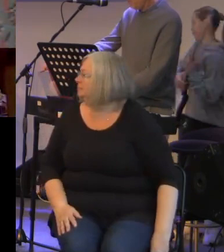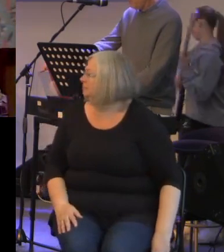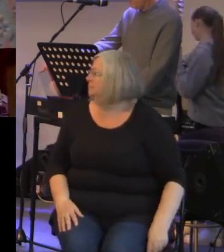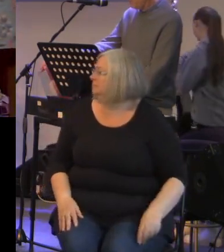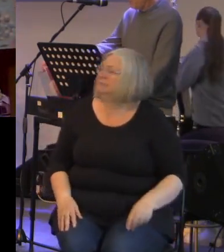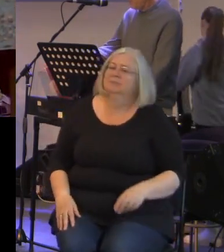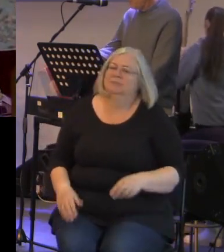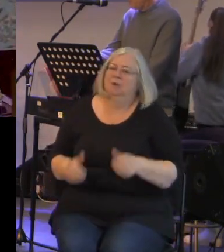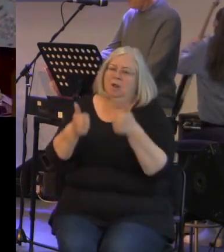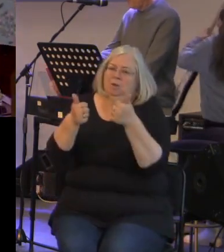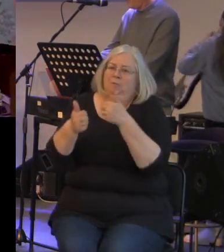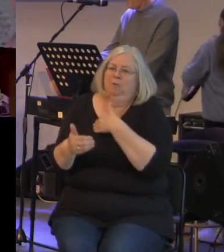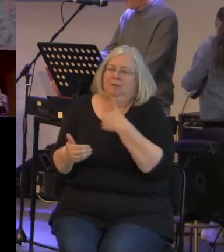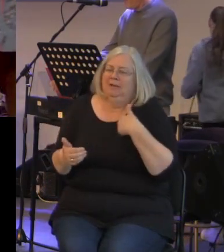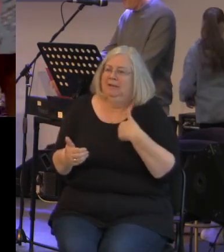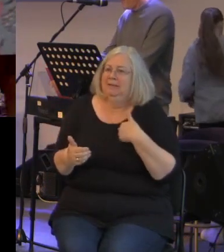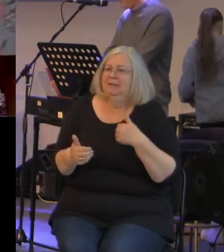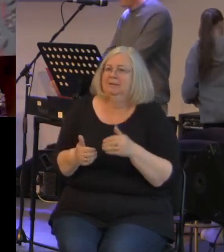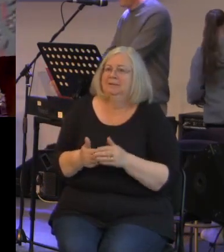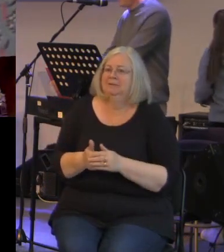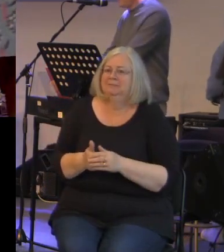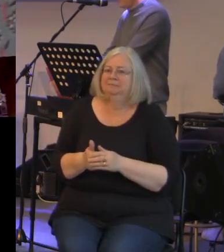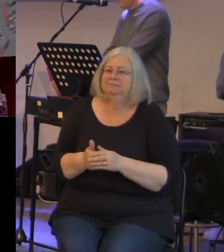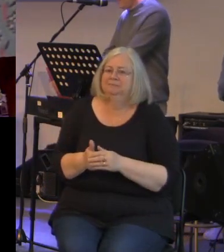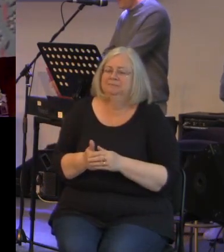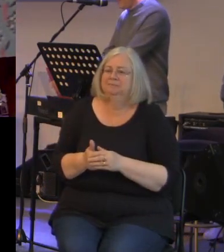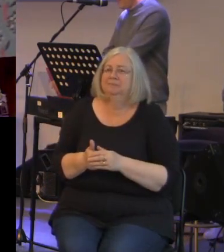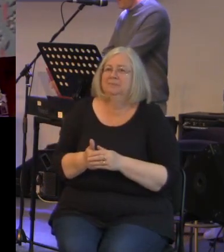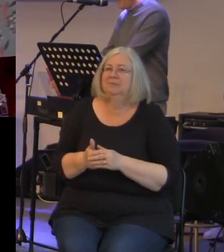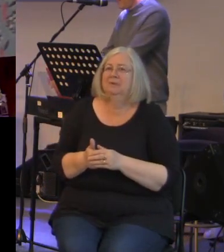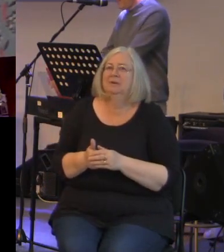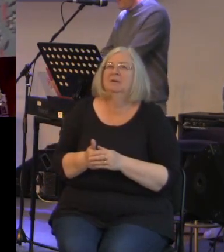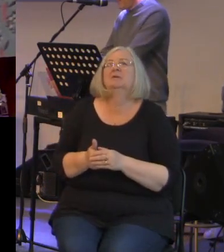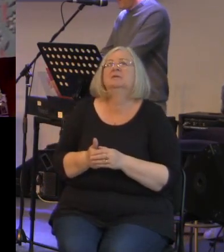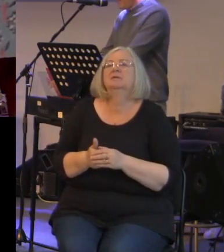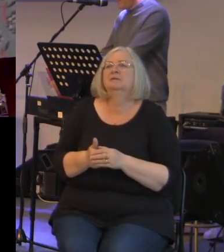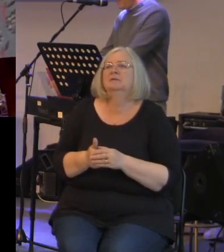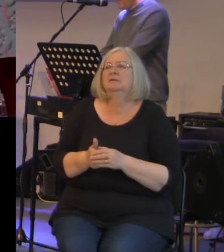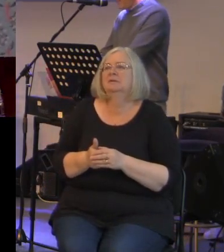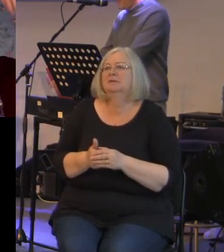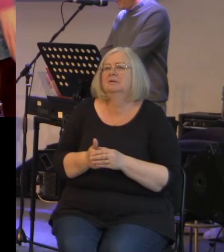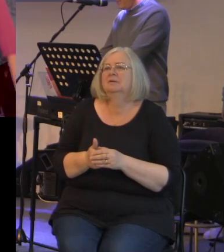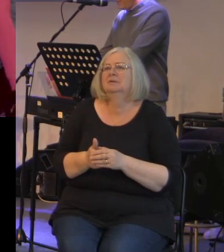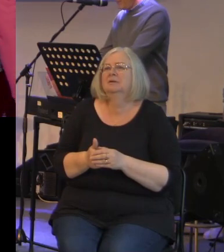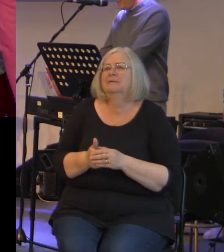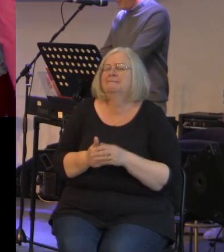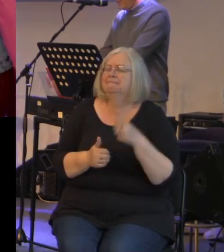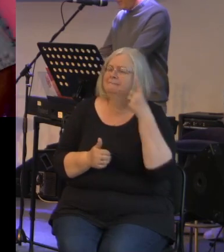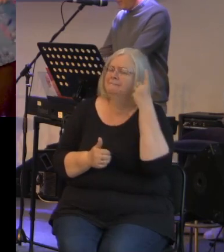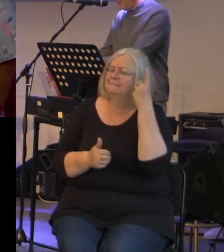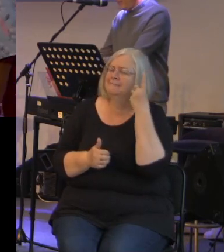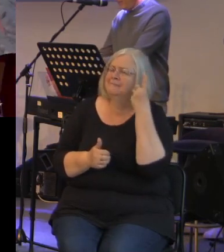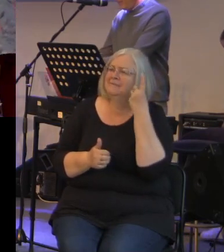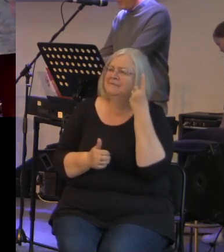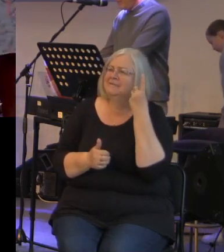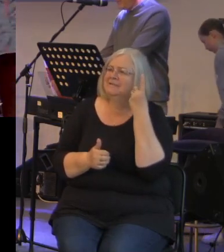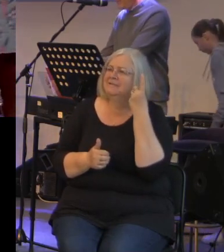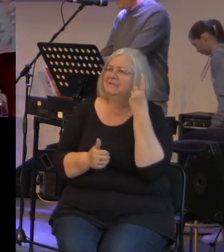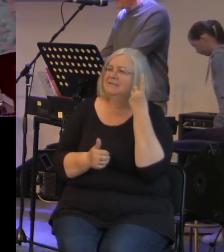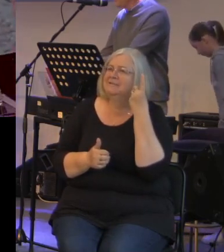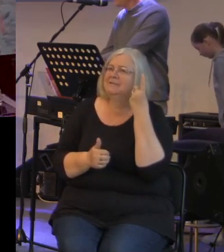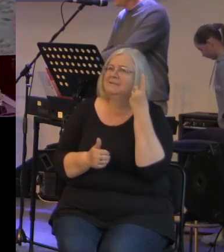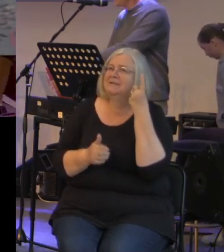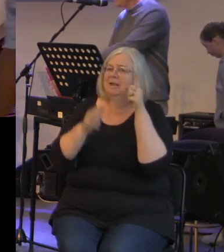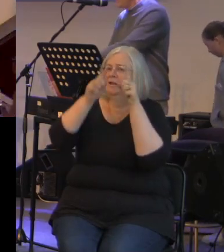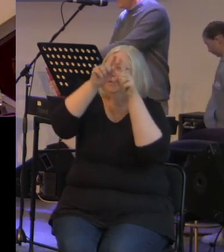Good morning. Good morning, everyone. So, I wonder, a slide is going to come up, and